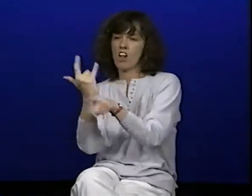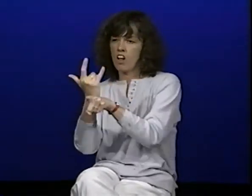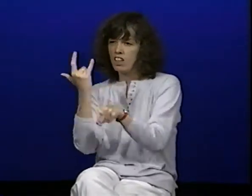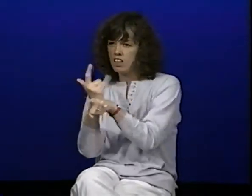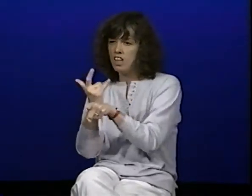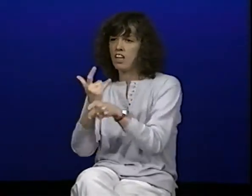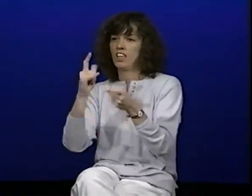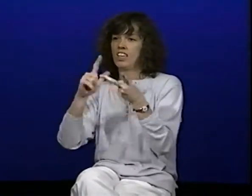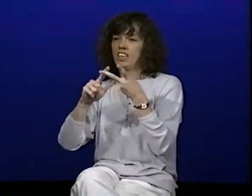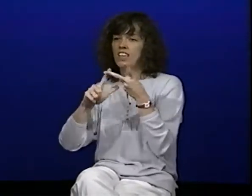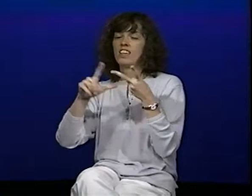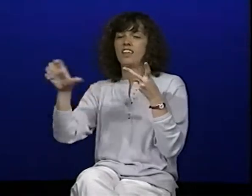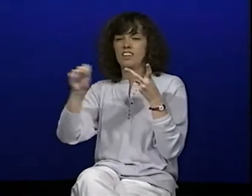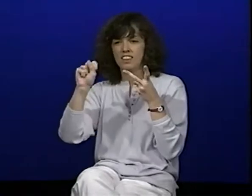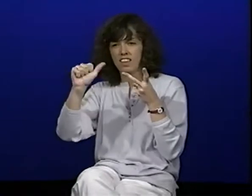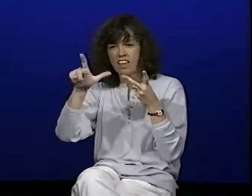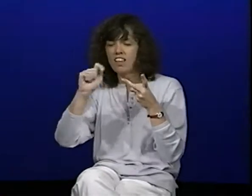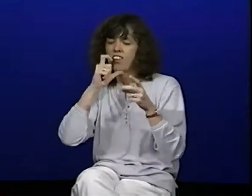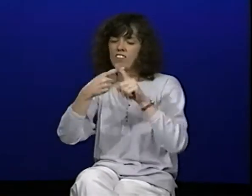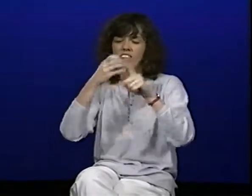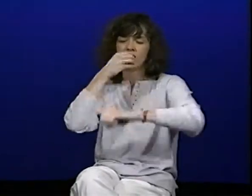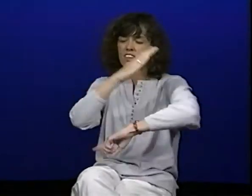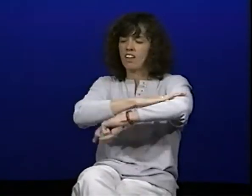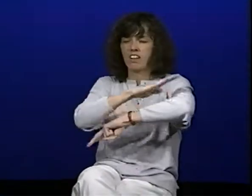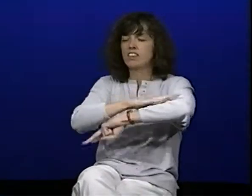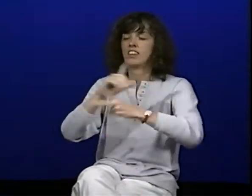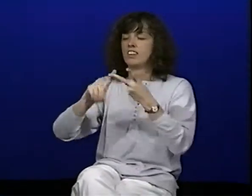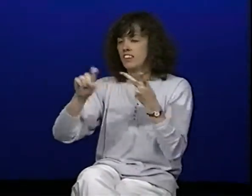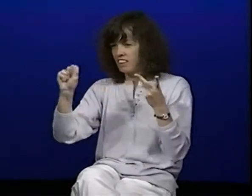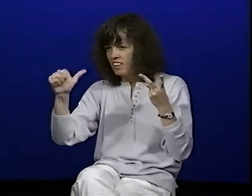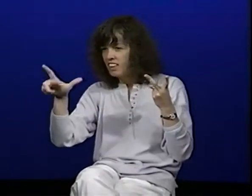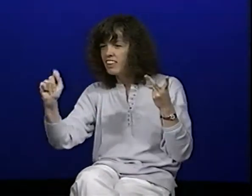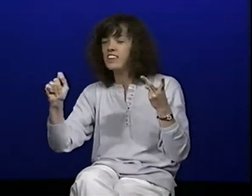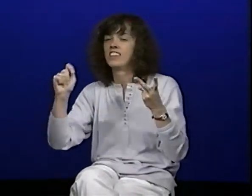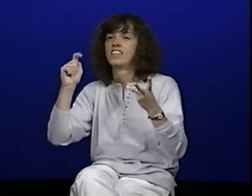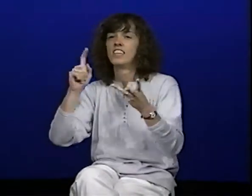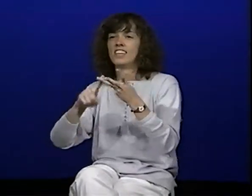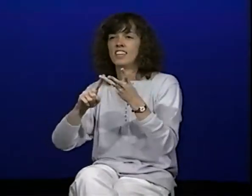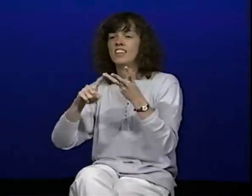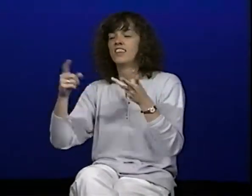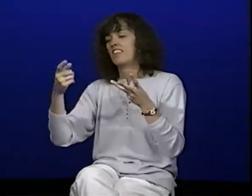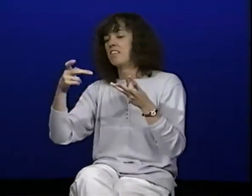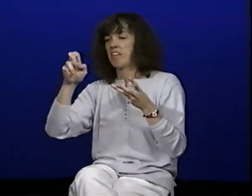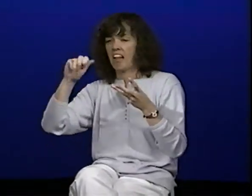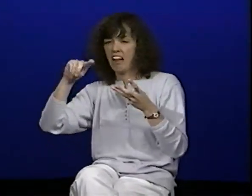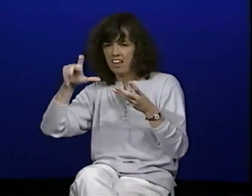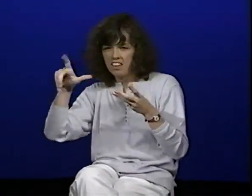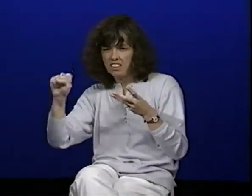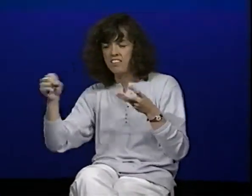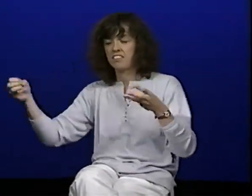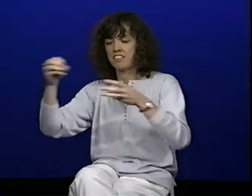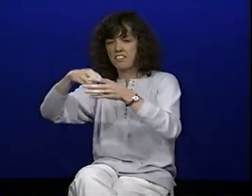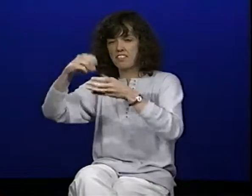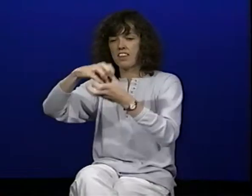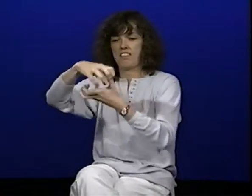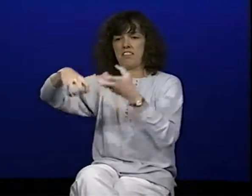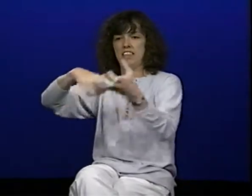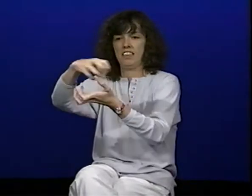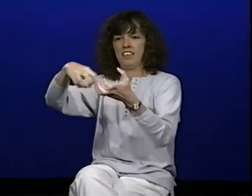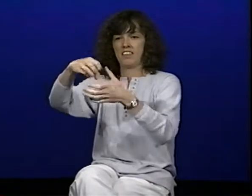very small amounts. First of all, you take some alcohol and some salt. I don't mean table salt. And then you need some petals from the flowers,